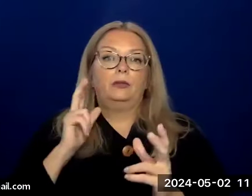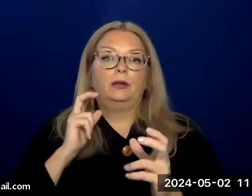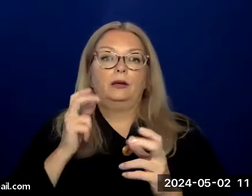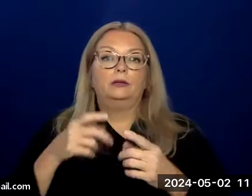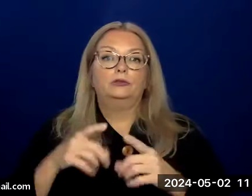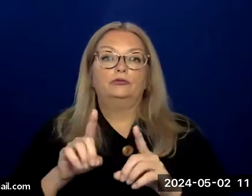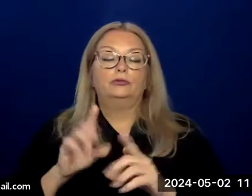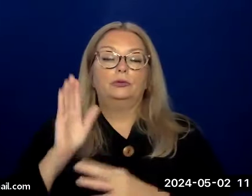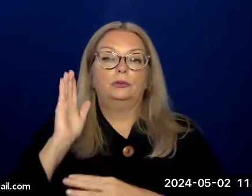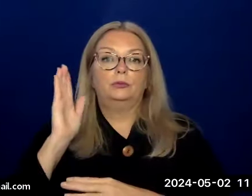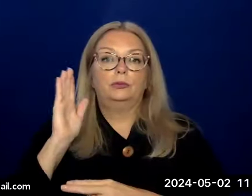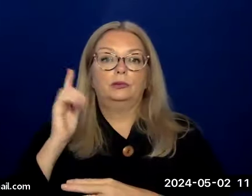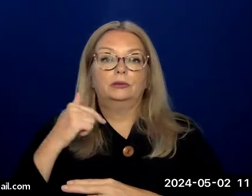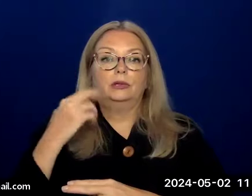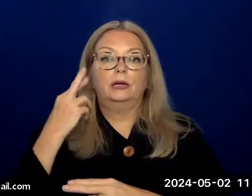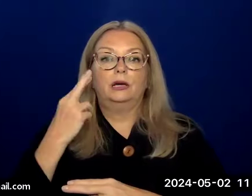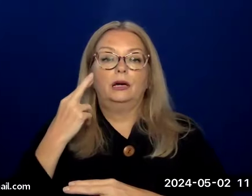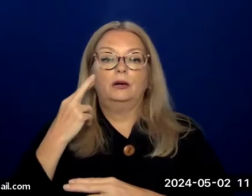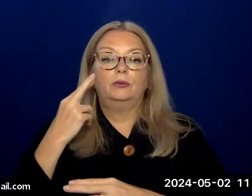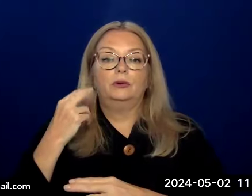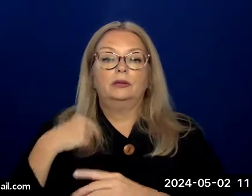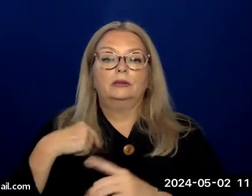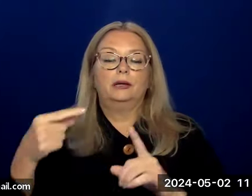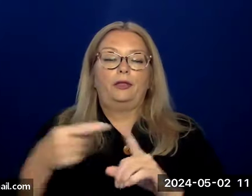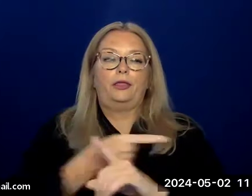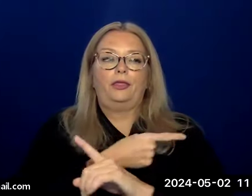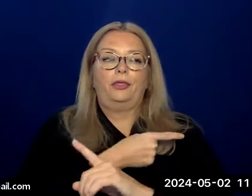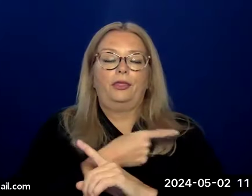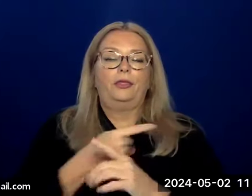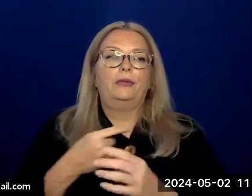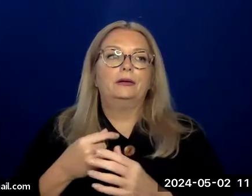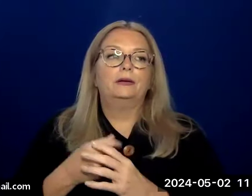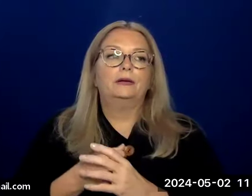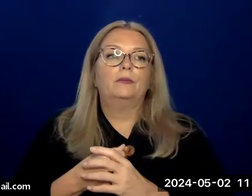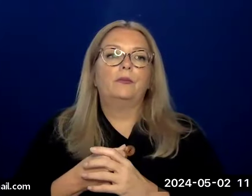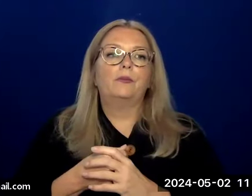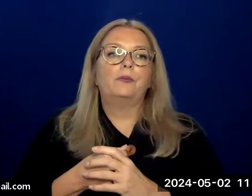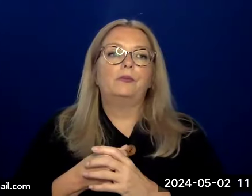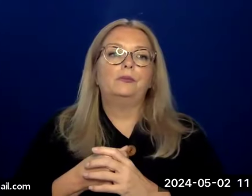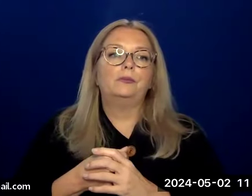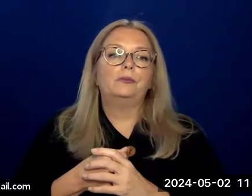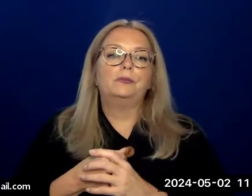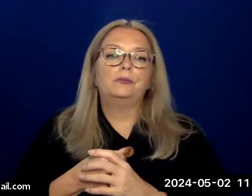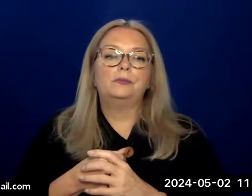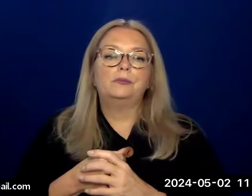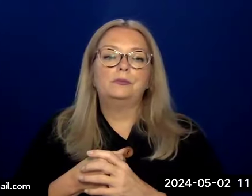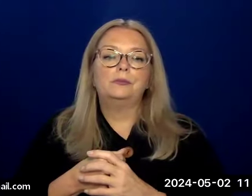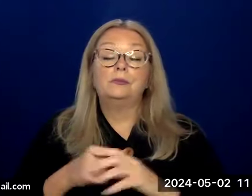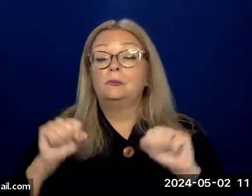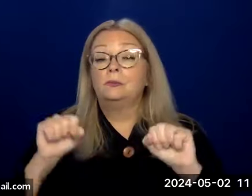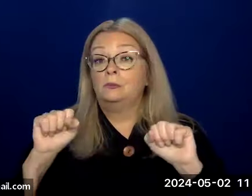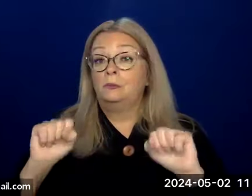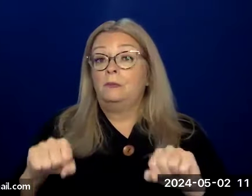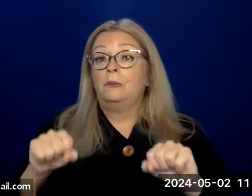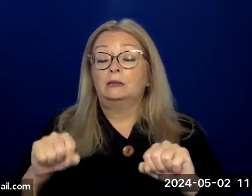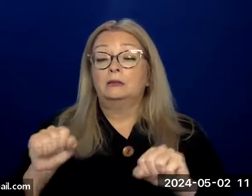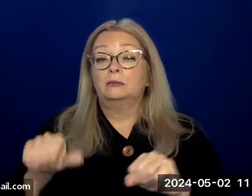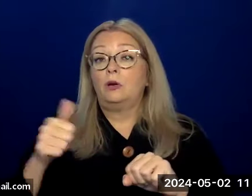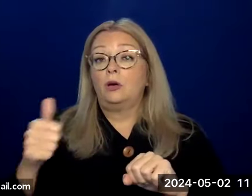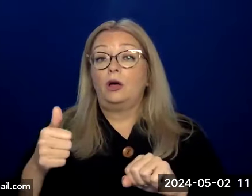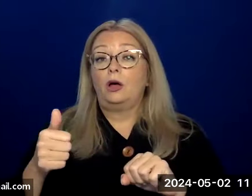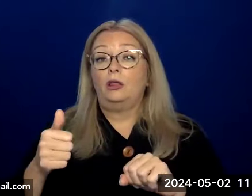and I realized I was going to go off script if I said this then, that there were potential other directions